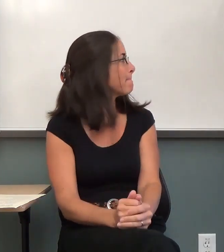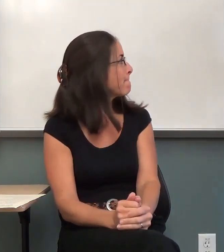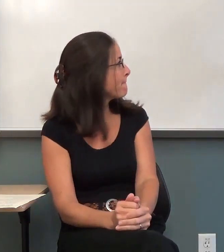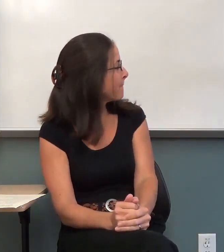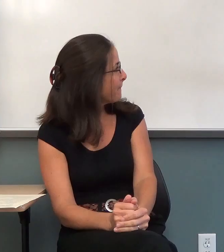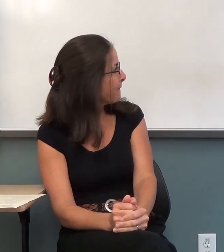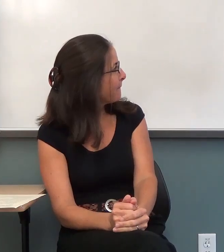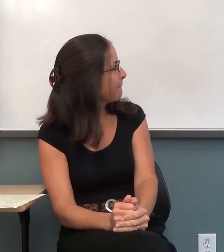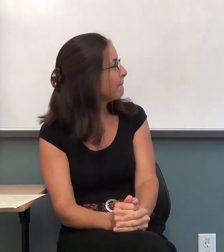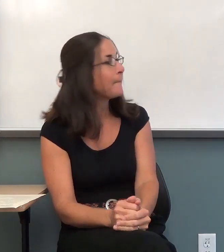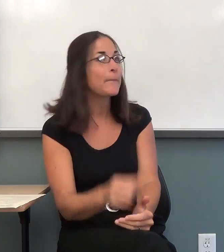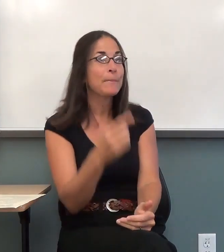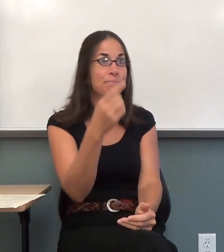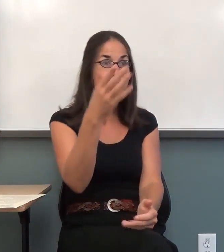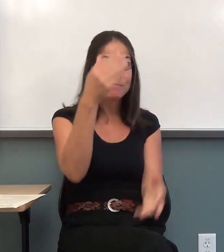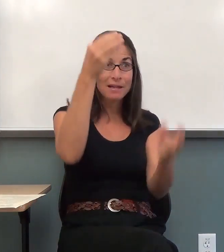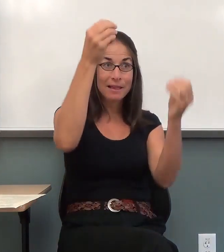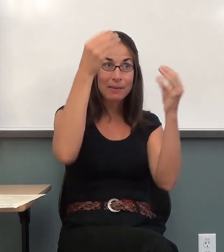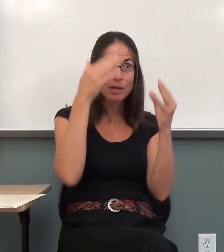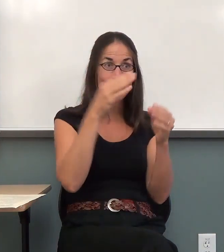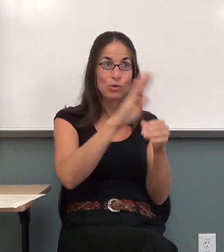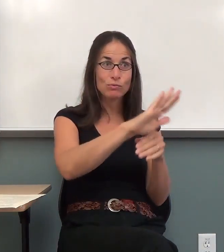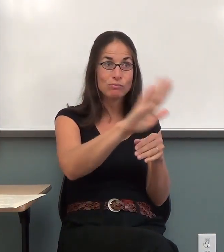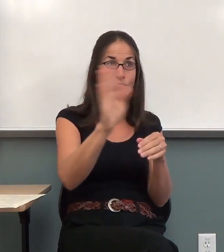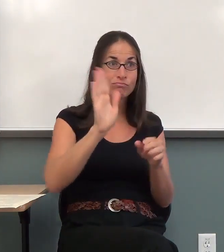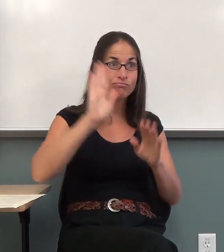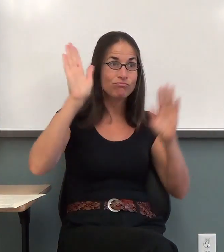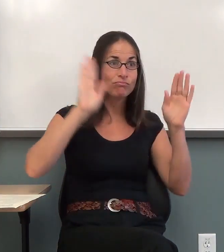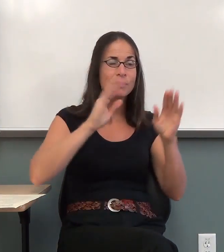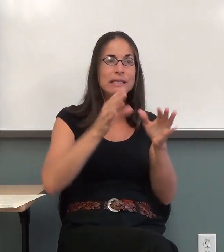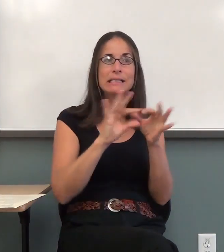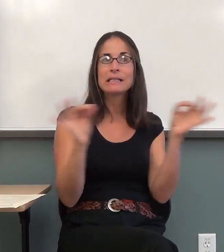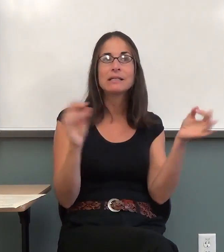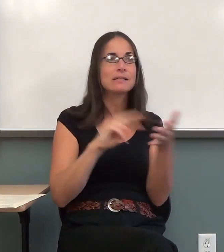Who can remind me what a sentence is?